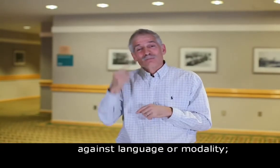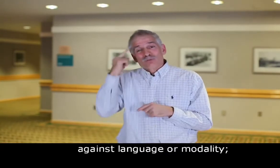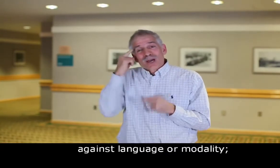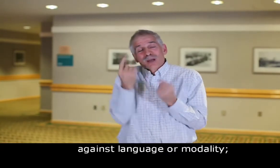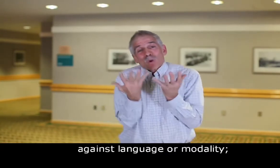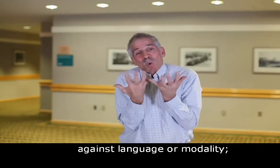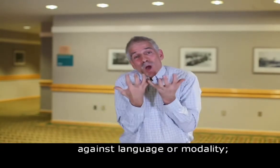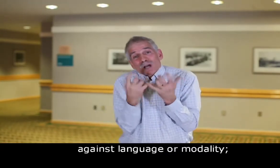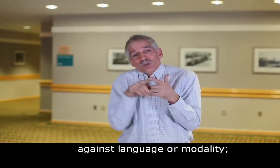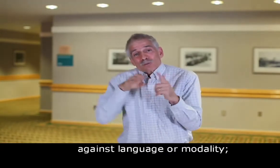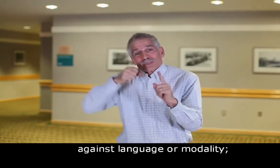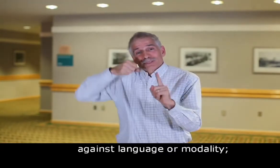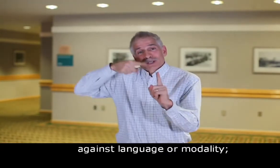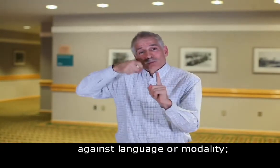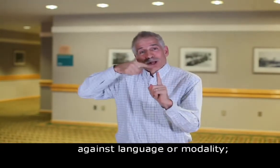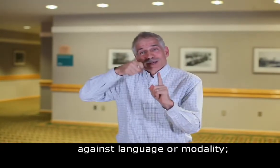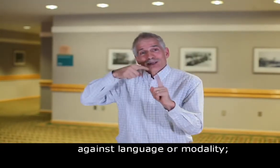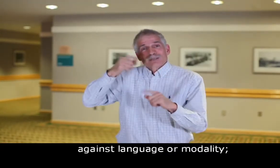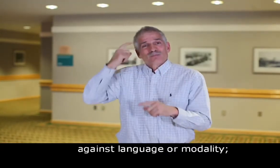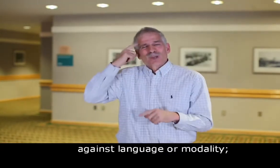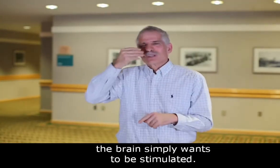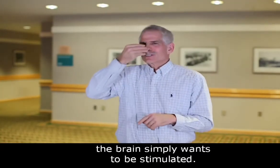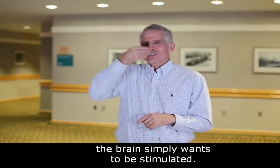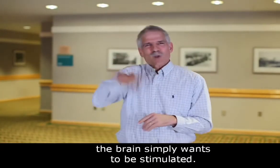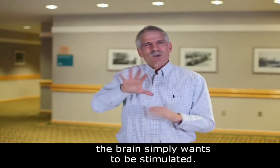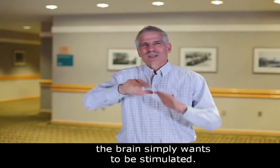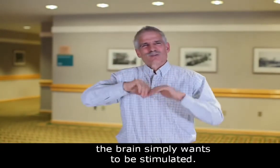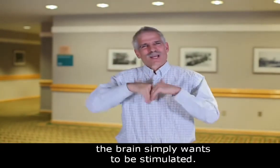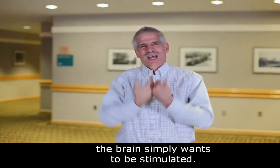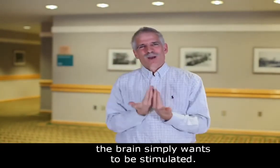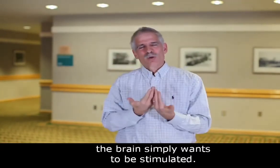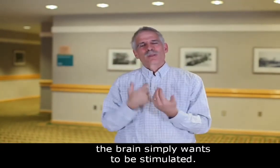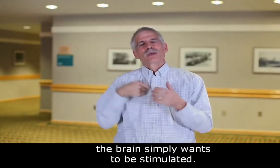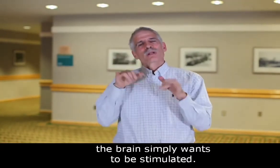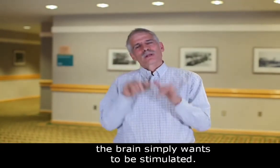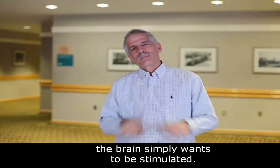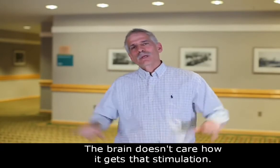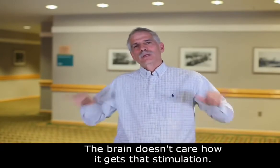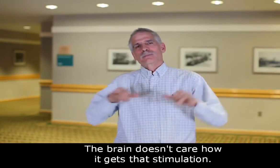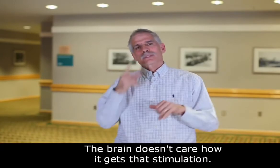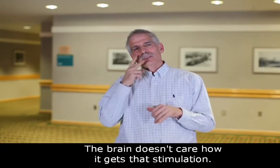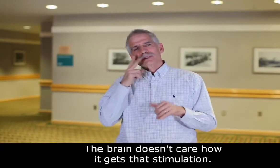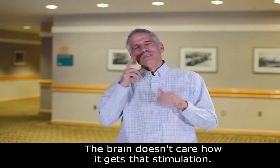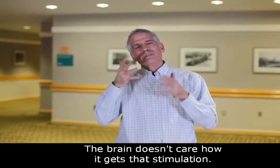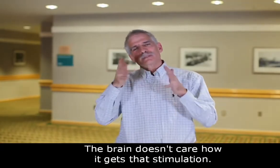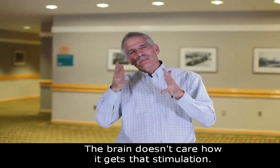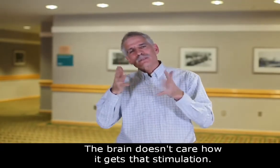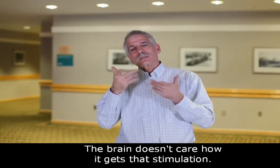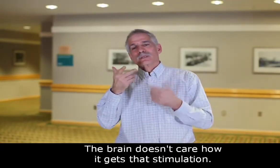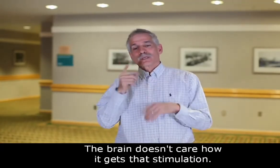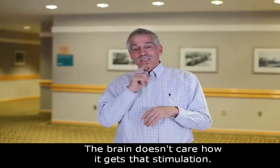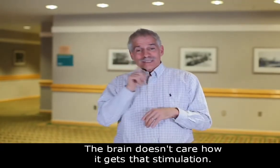against language or modality. The brain simply wants to be stimulated. The brain doesn't care how it gets that